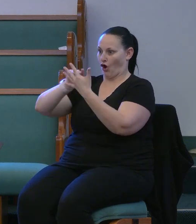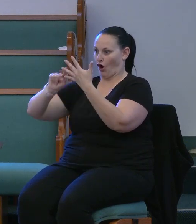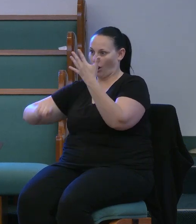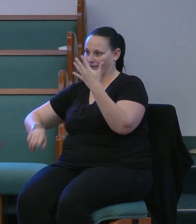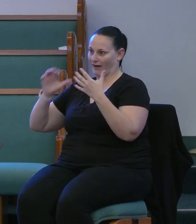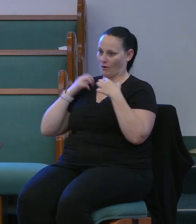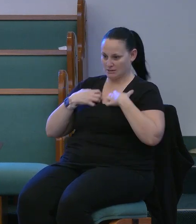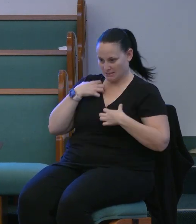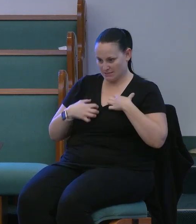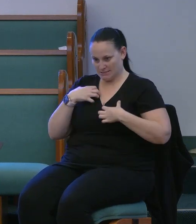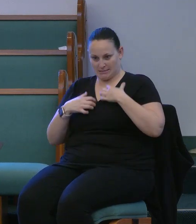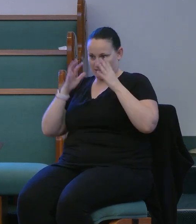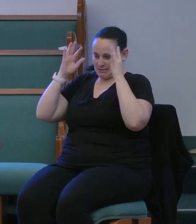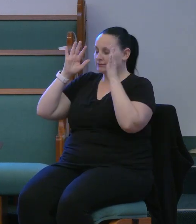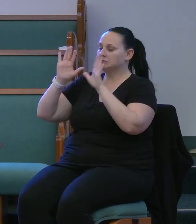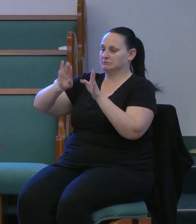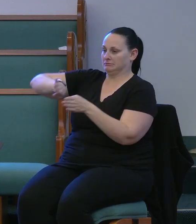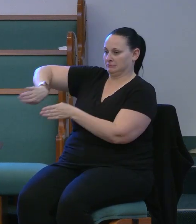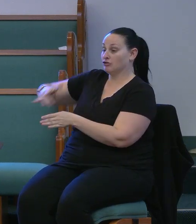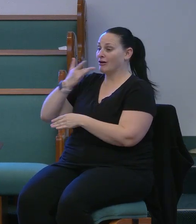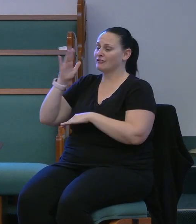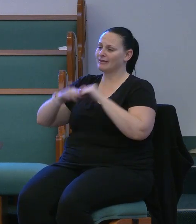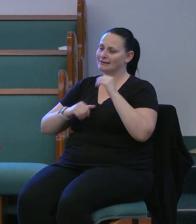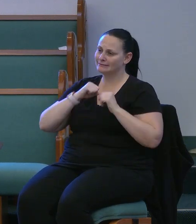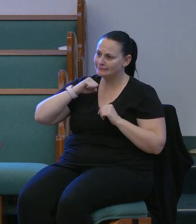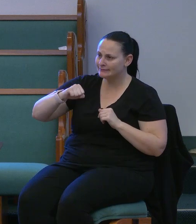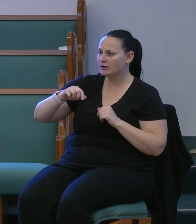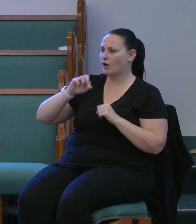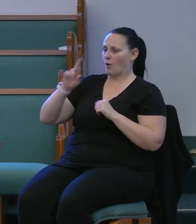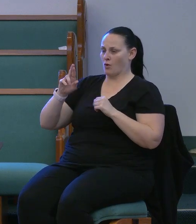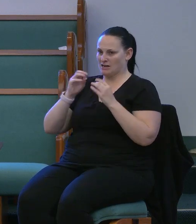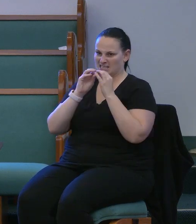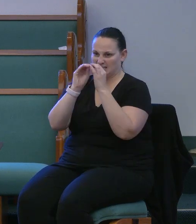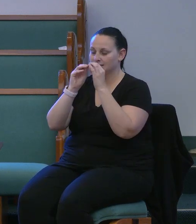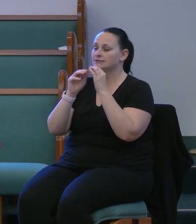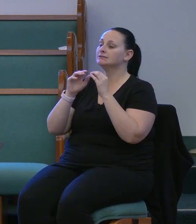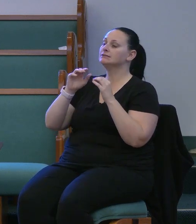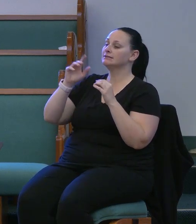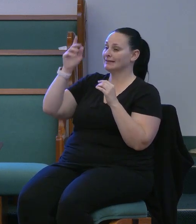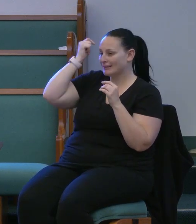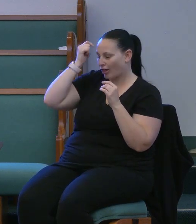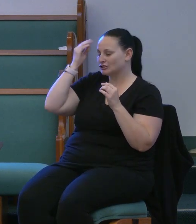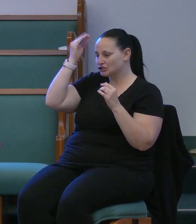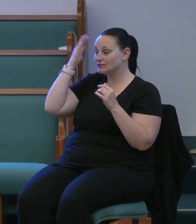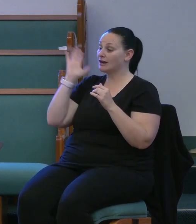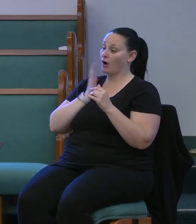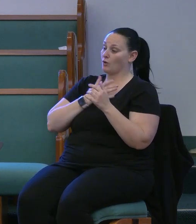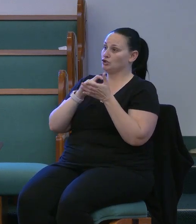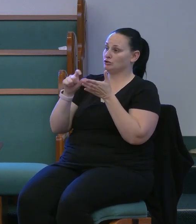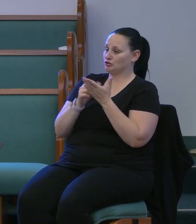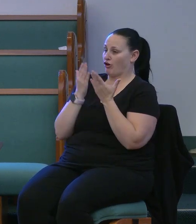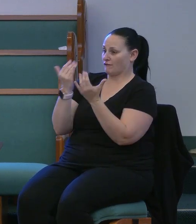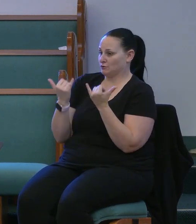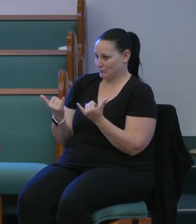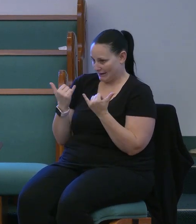our wrestling with that. So rather than defending or refuting Johnian theology our scripture offers today,